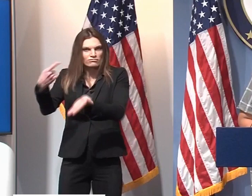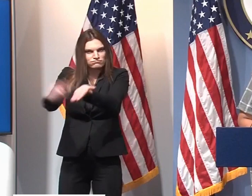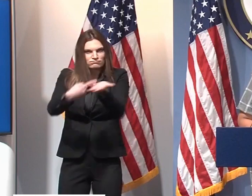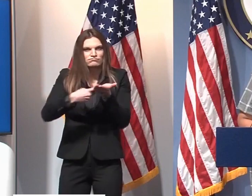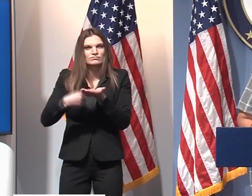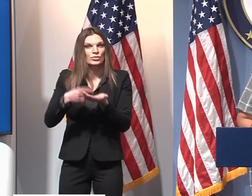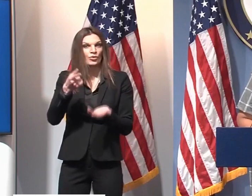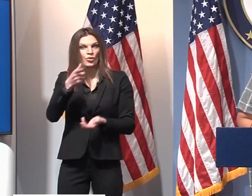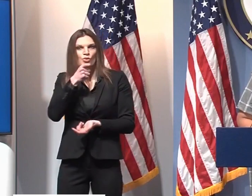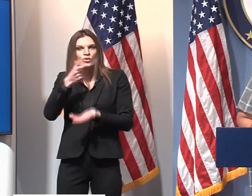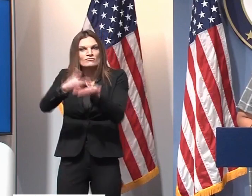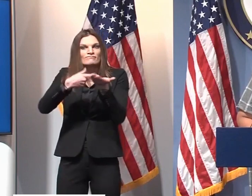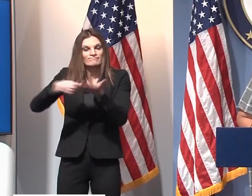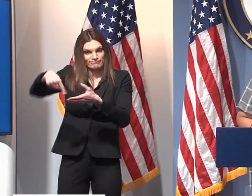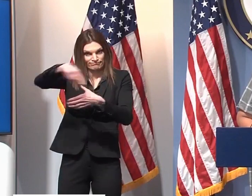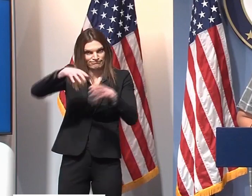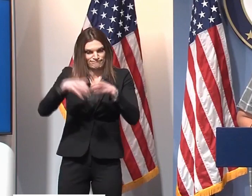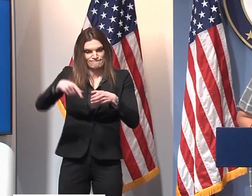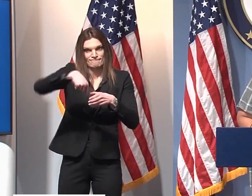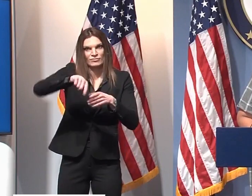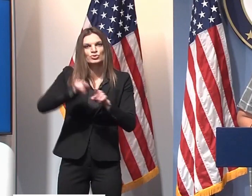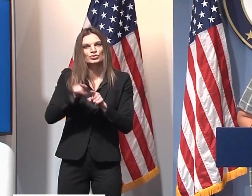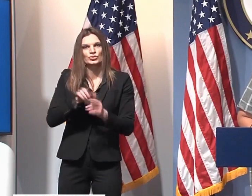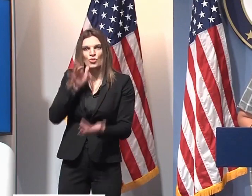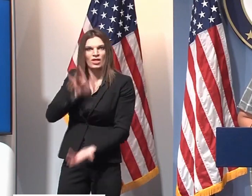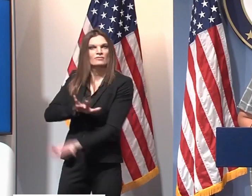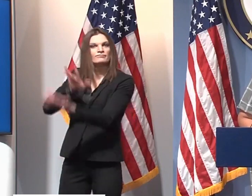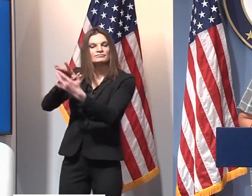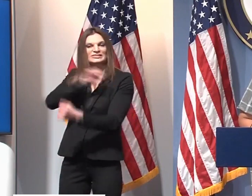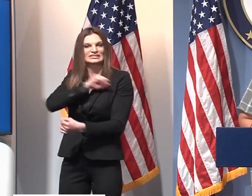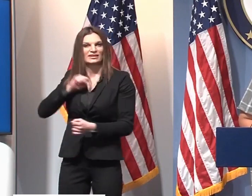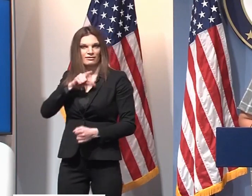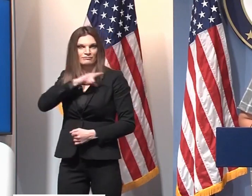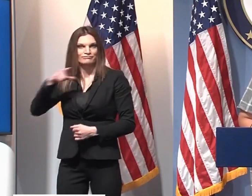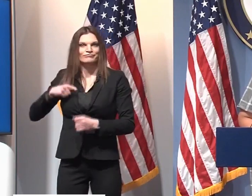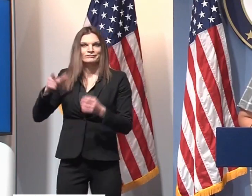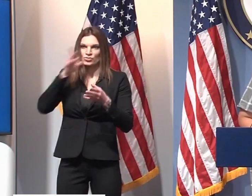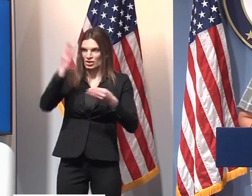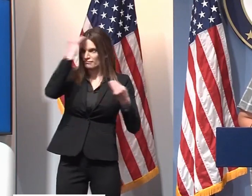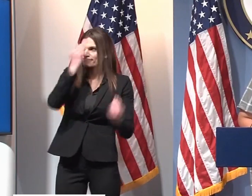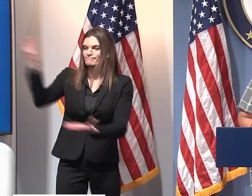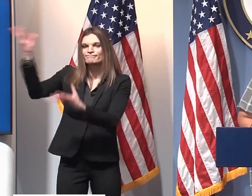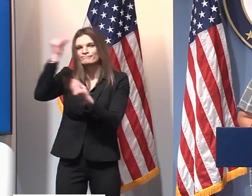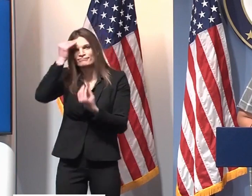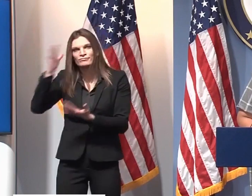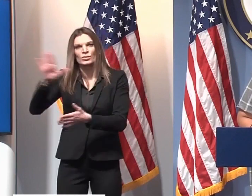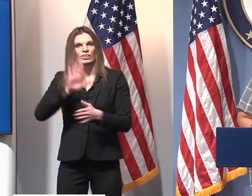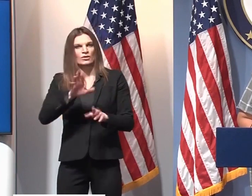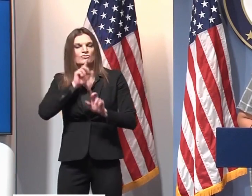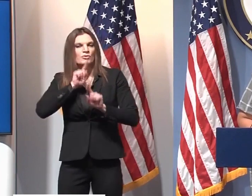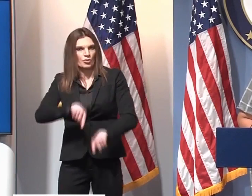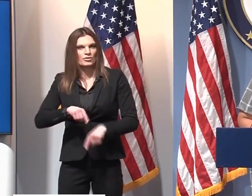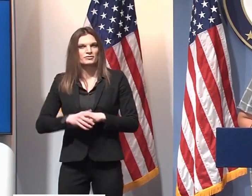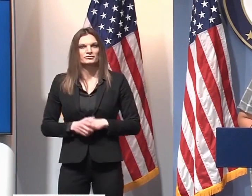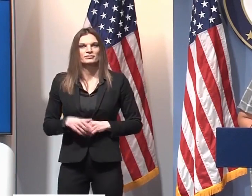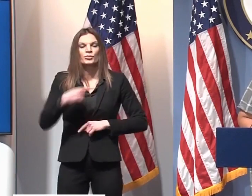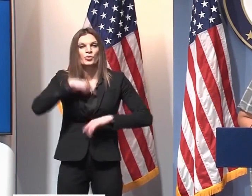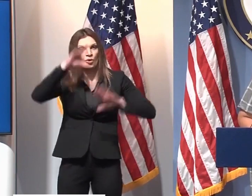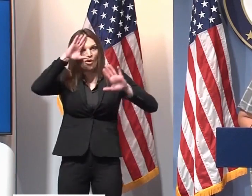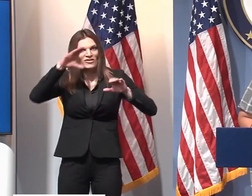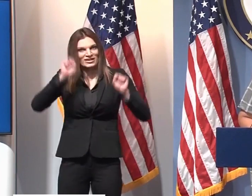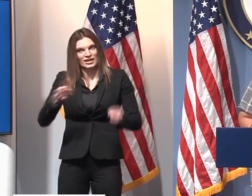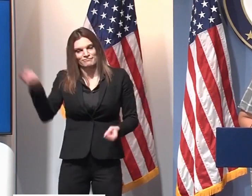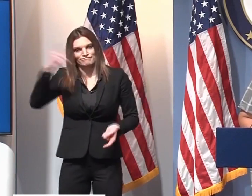state legislators and other stakeholders about the recommendations in this report. We hope to find a path to consensus to